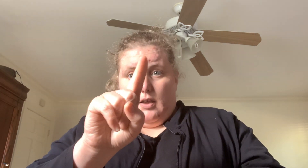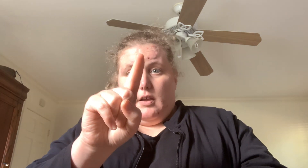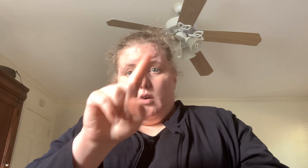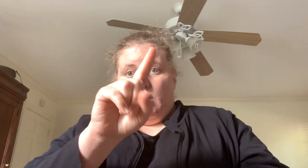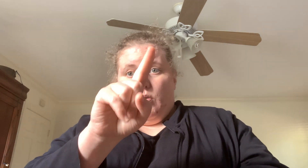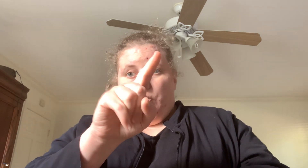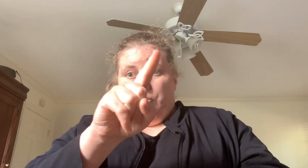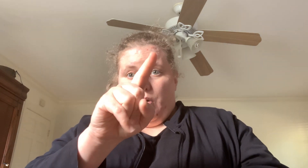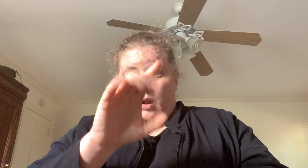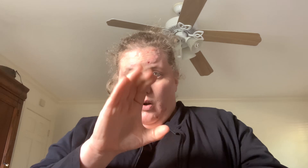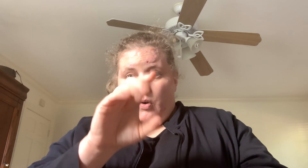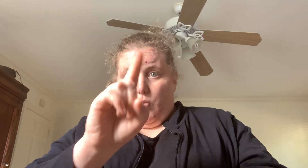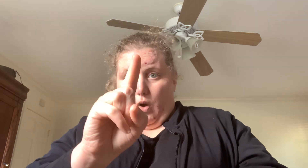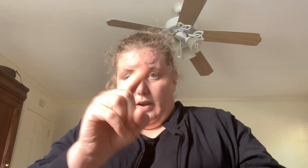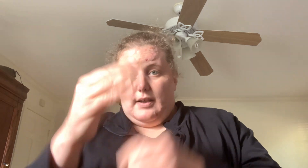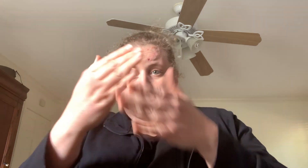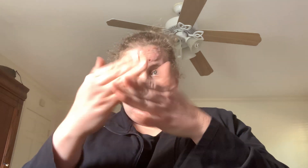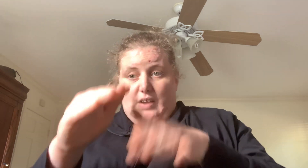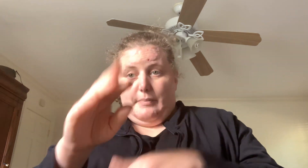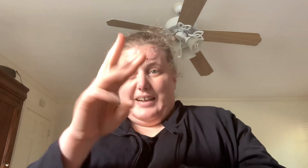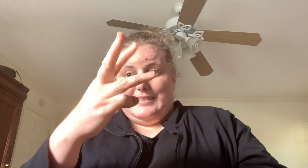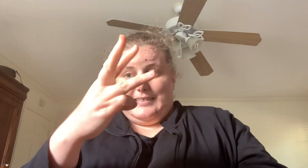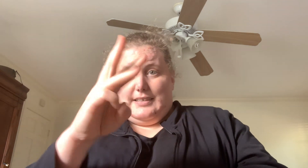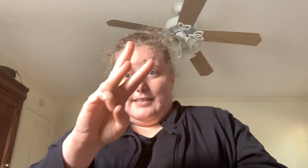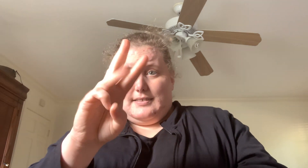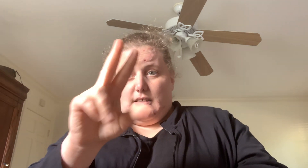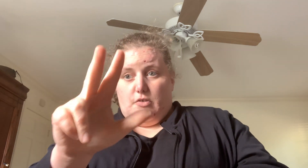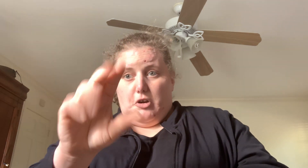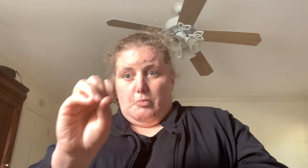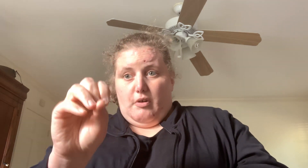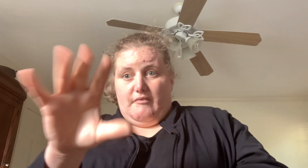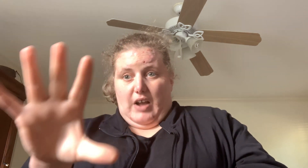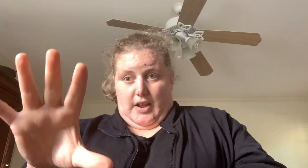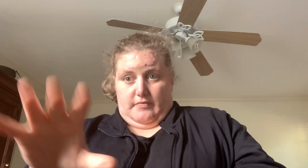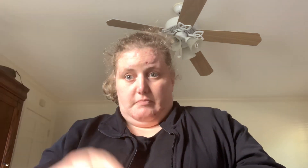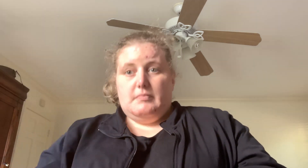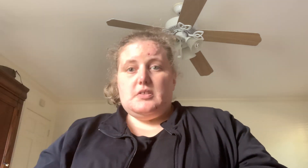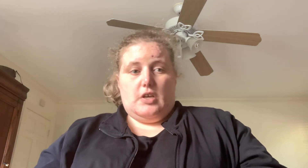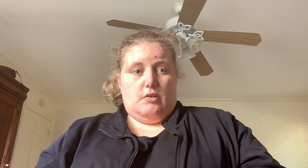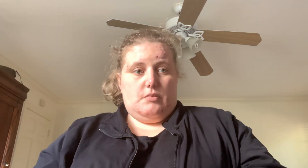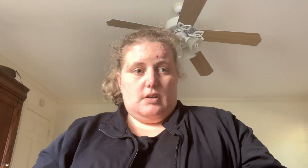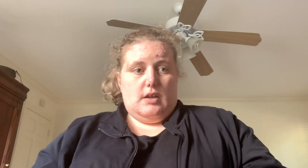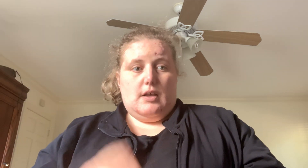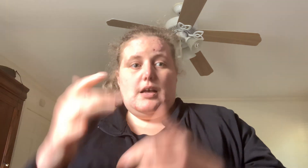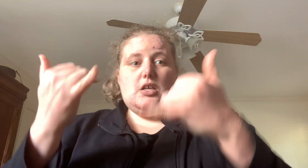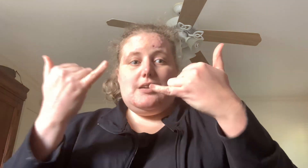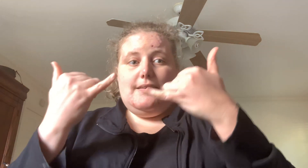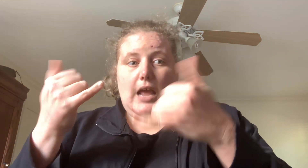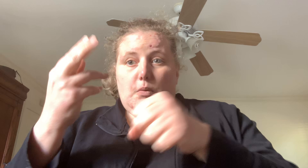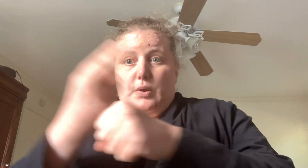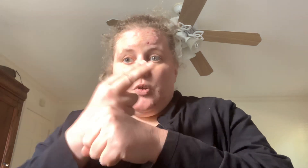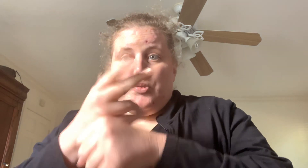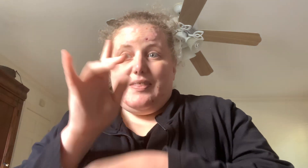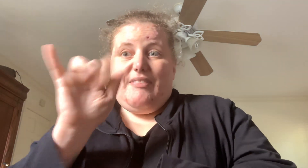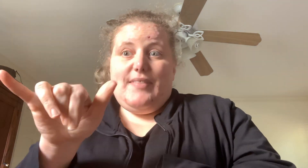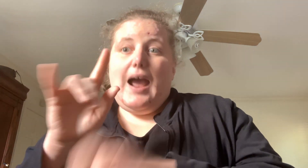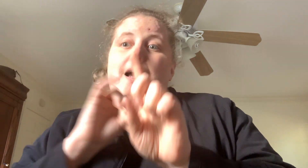So 1.59 moles of copper. So let's now insert that into our question. Now our question